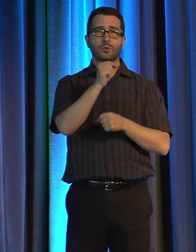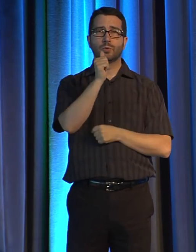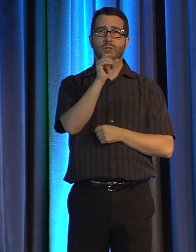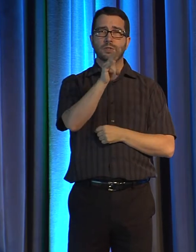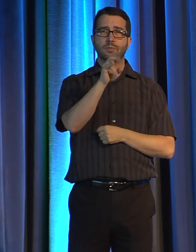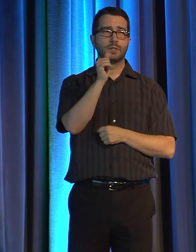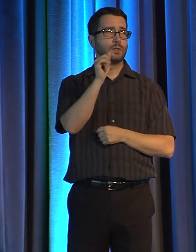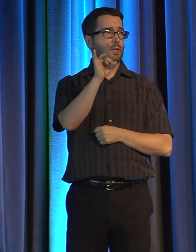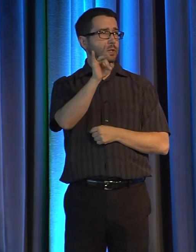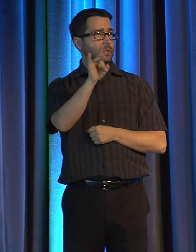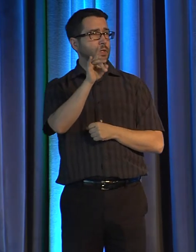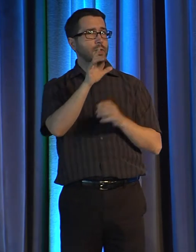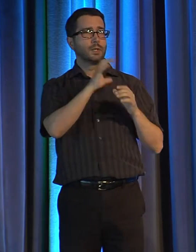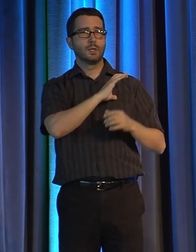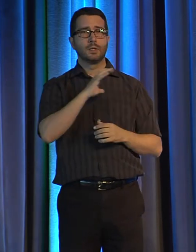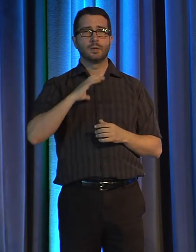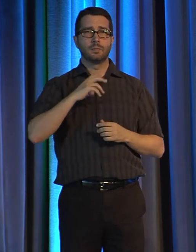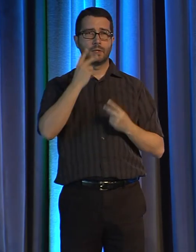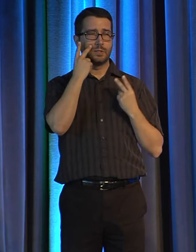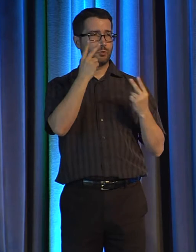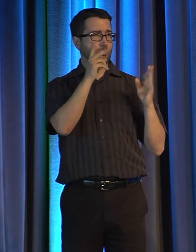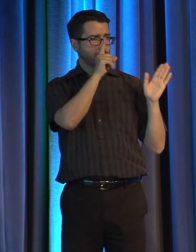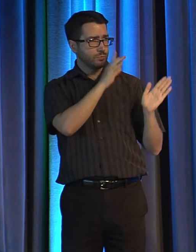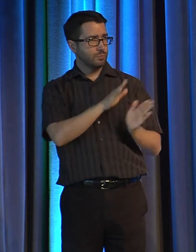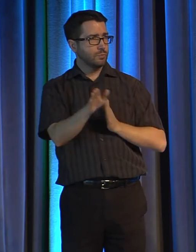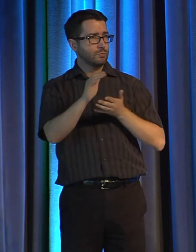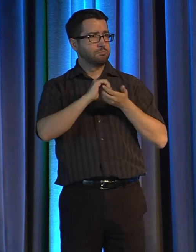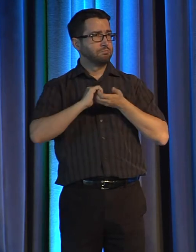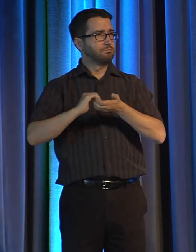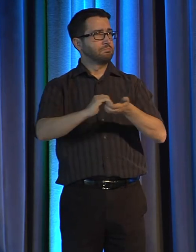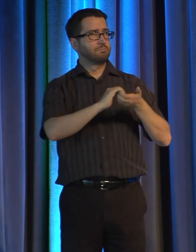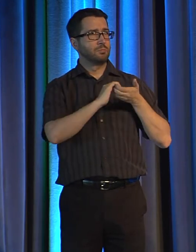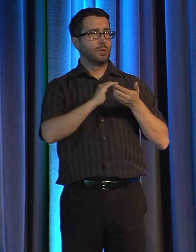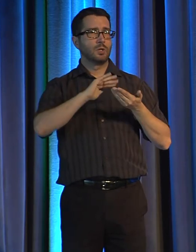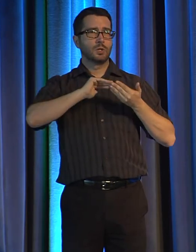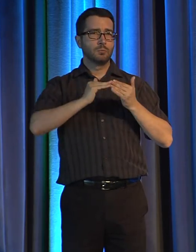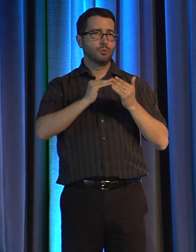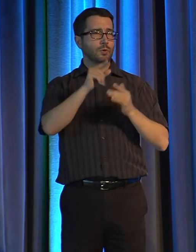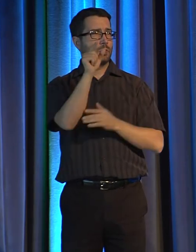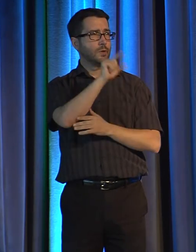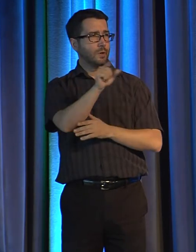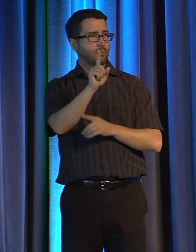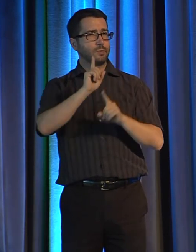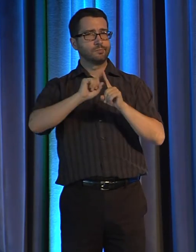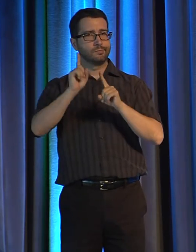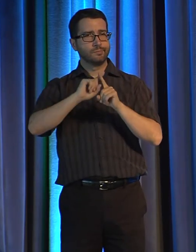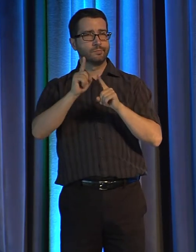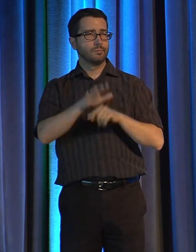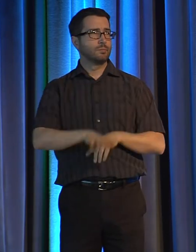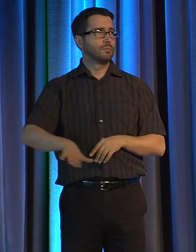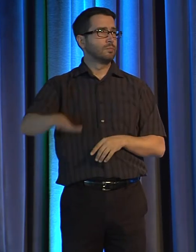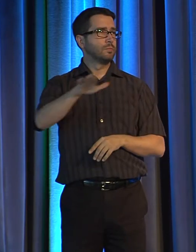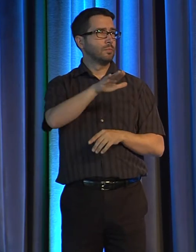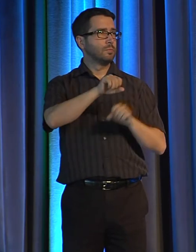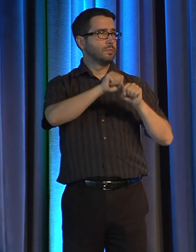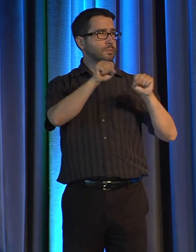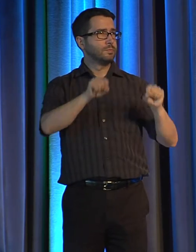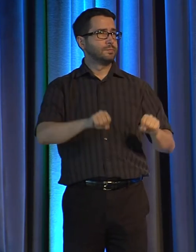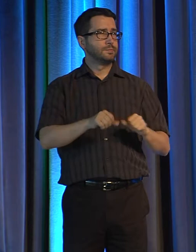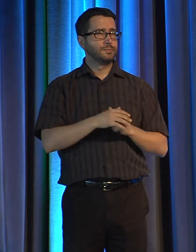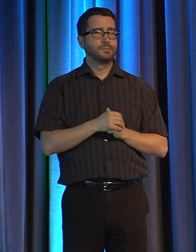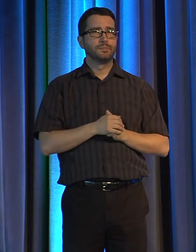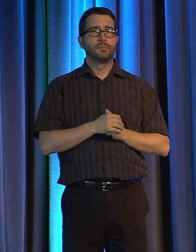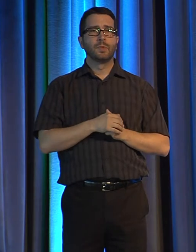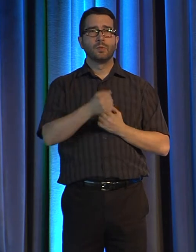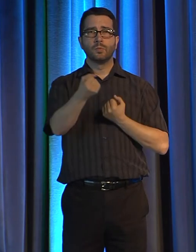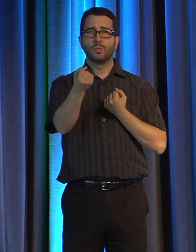the committee oversaw strategic relationships and partnerships with community, government, and other stakeholders across the system,